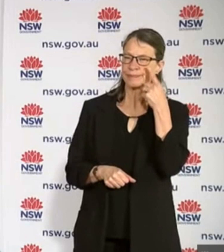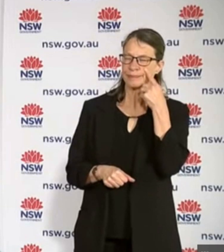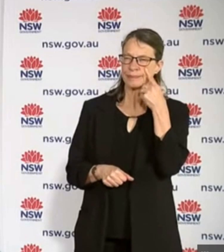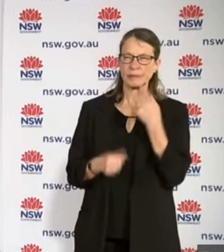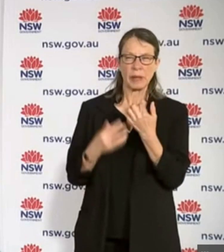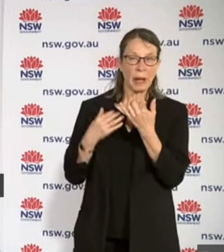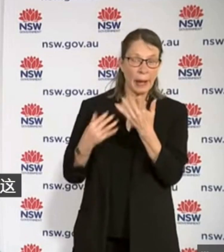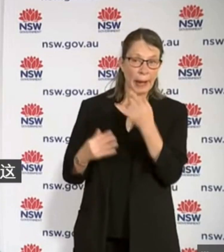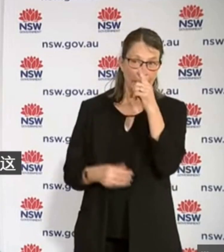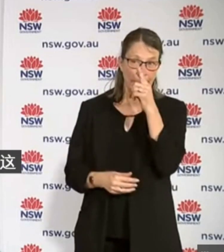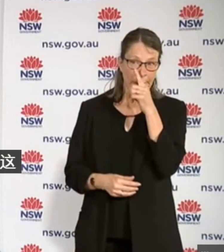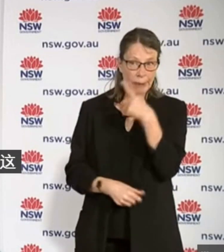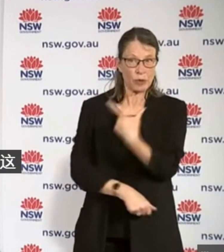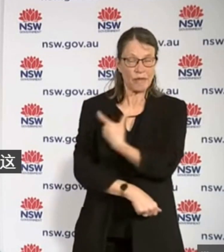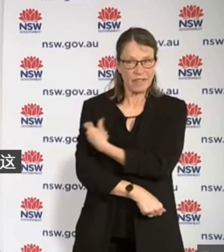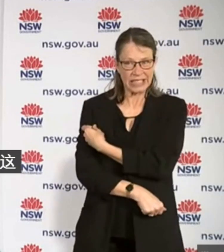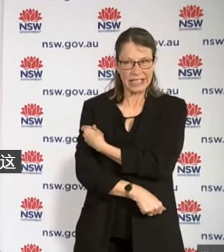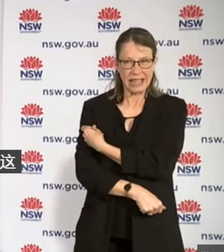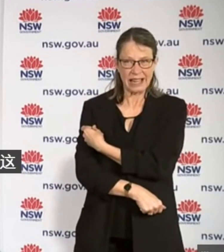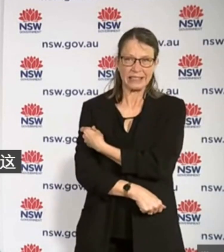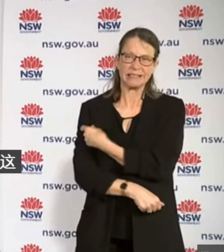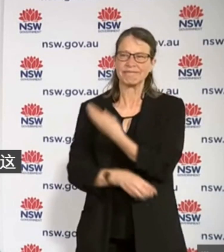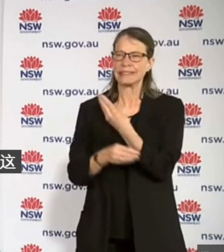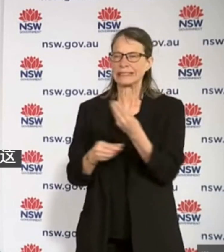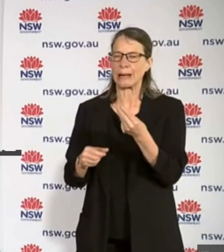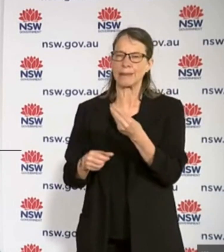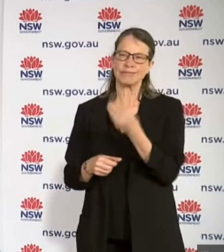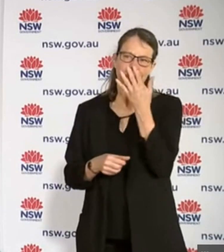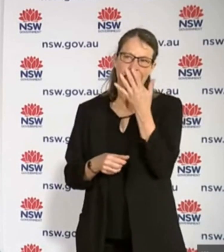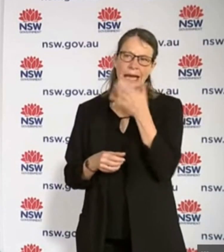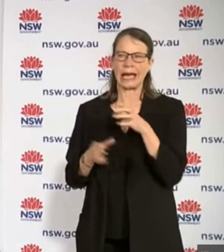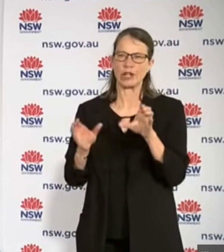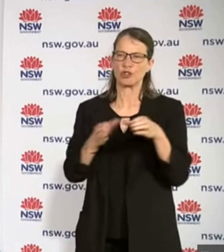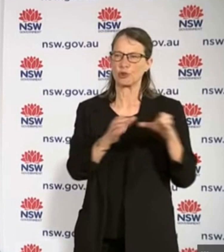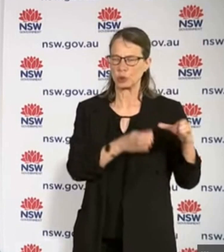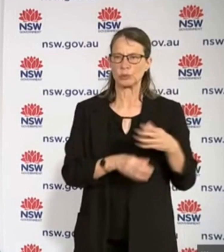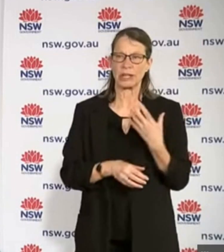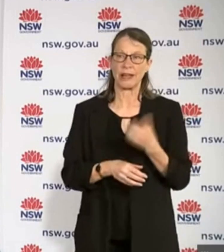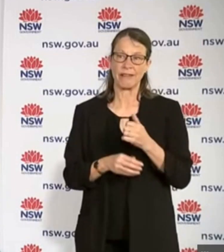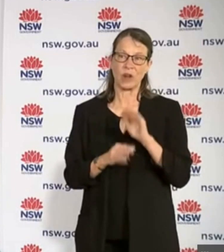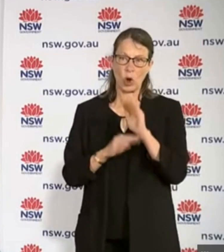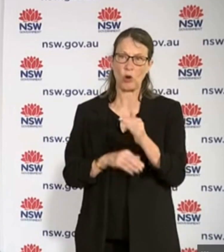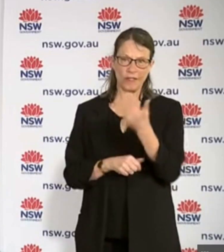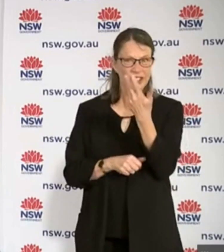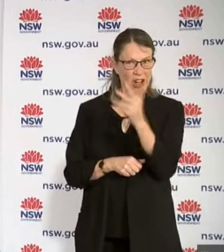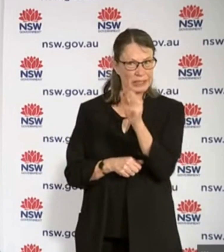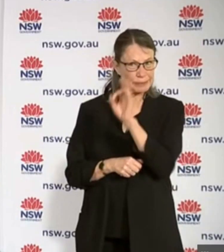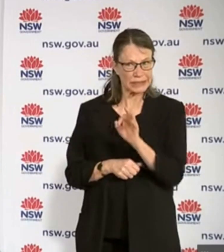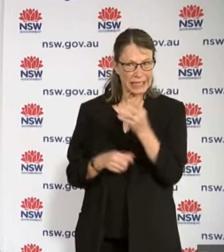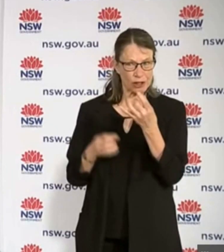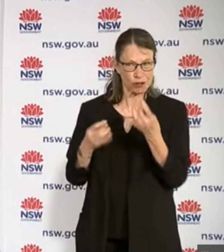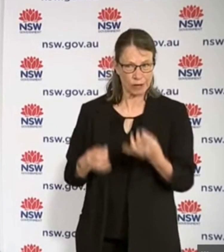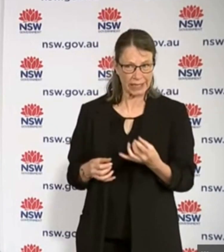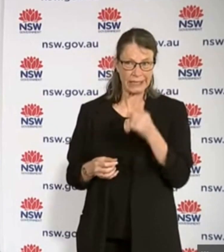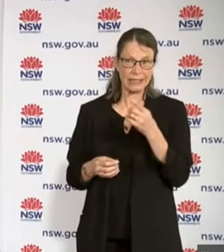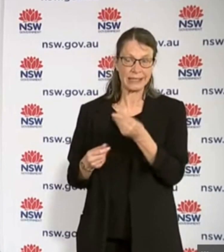in a number of age groups, and that usually reflects the groups that have had access to the vaccine for longer. I actually do think that we